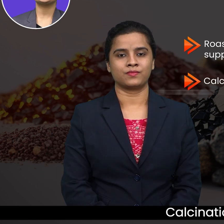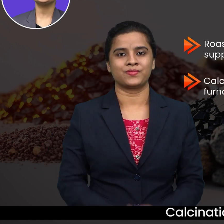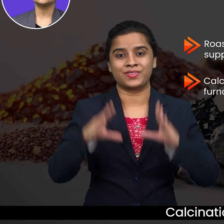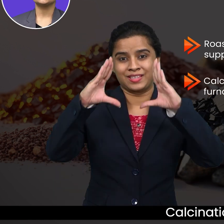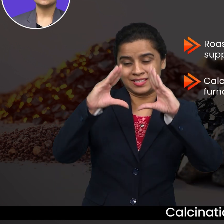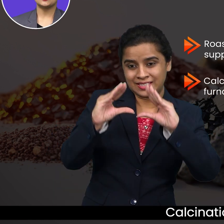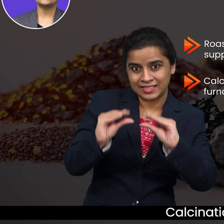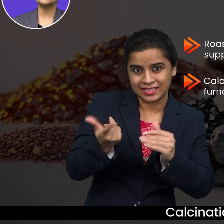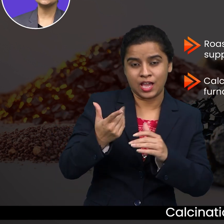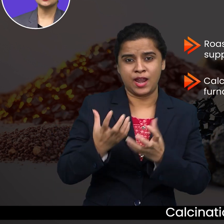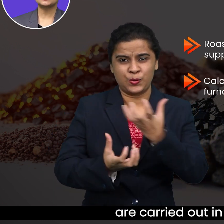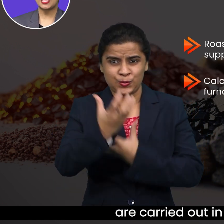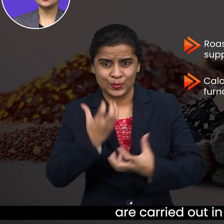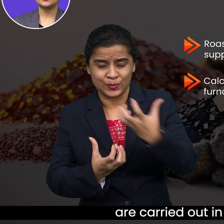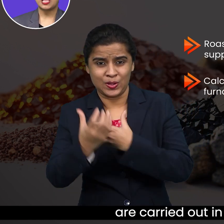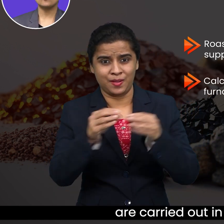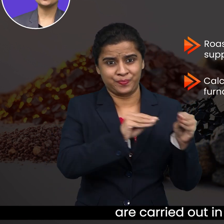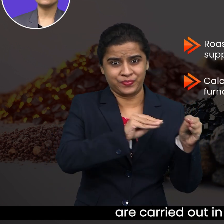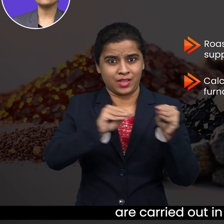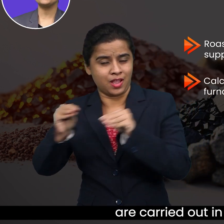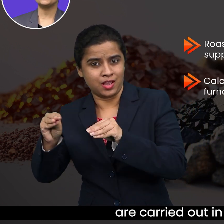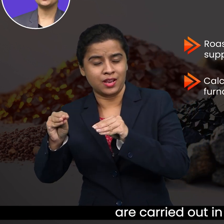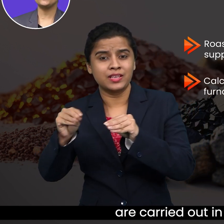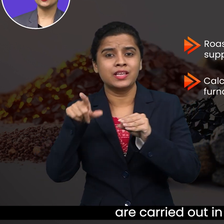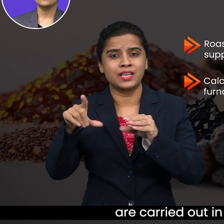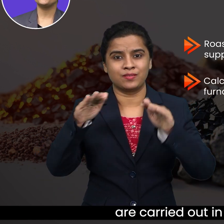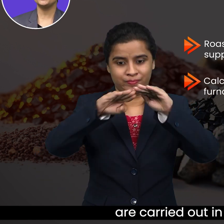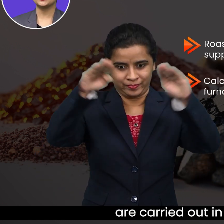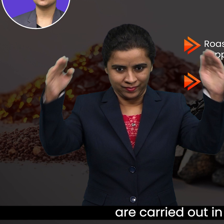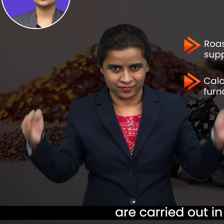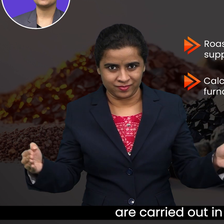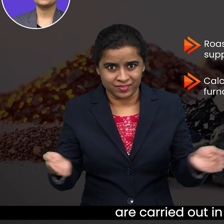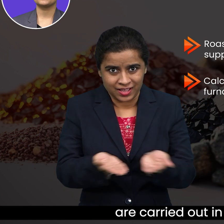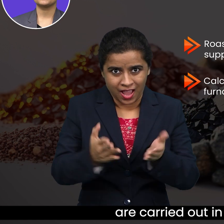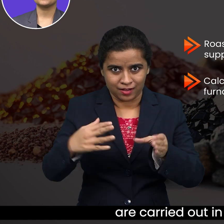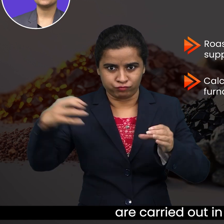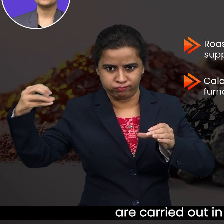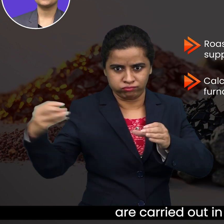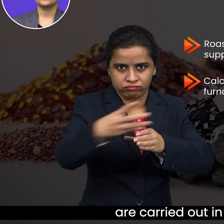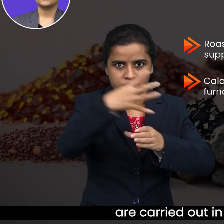Calcination and roasting are carried out in a reverberatory furnace.